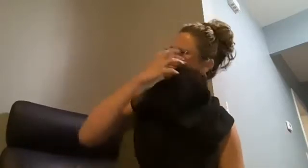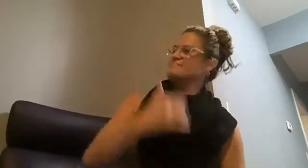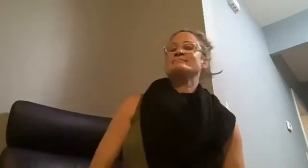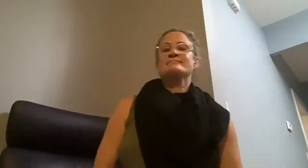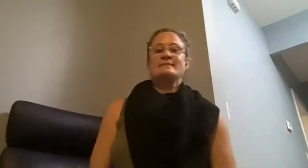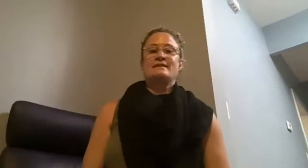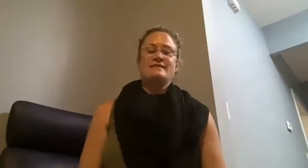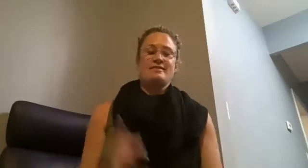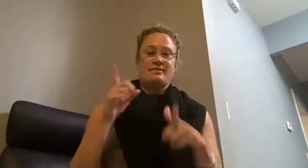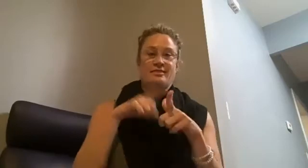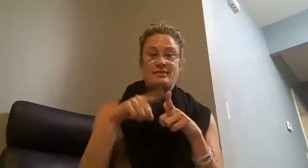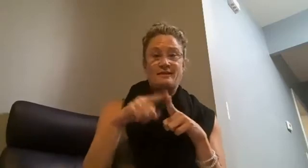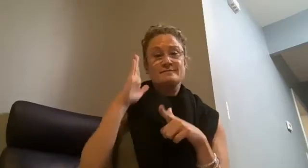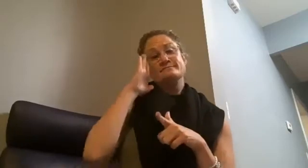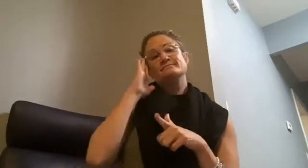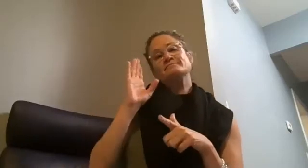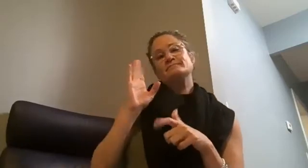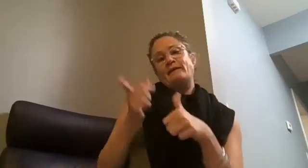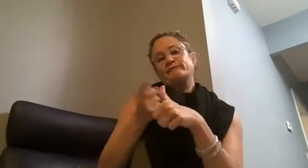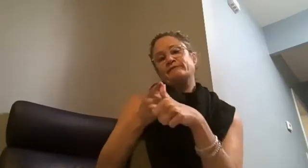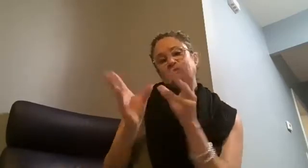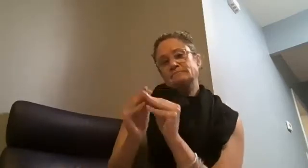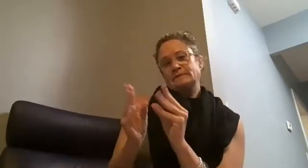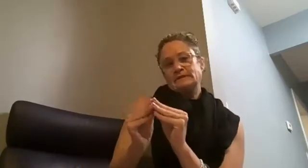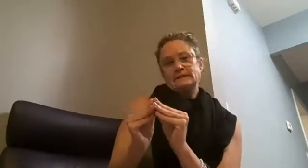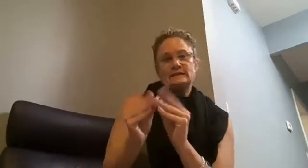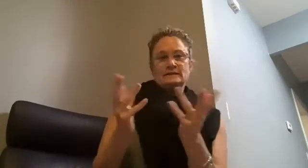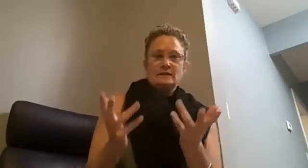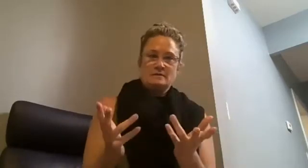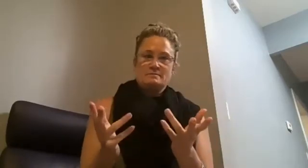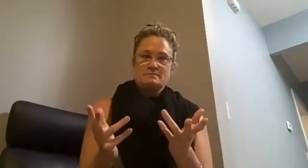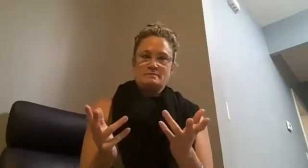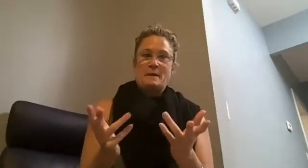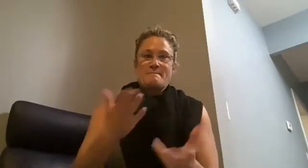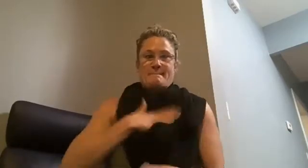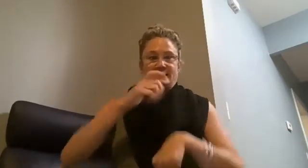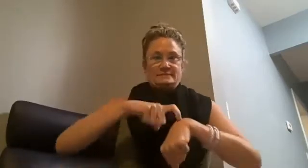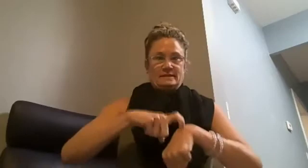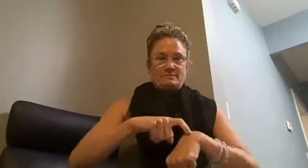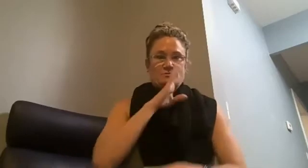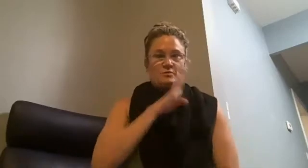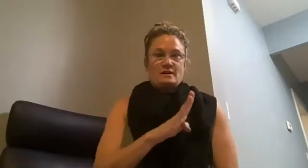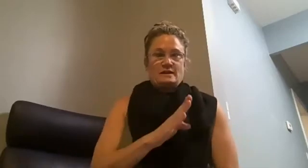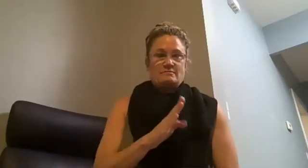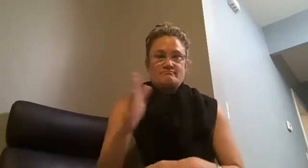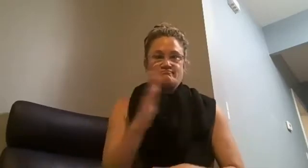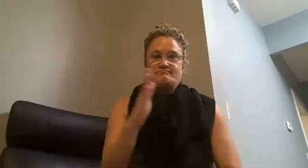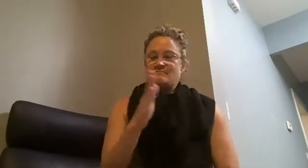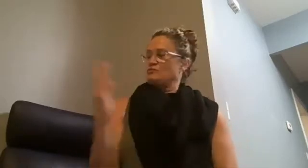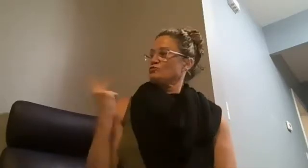to not my first meeting, but the first meeting that would be within this period of sobriety. And him and I went to that meeting, and I have a